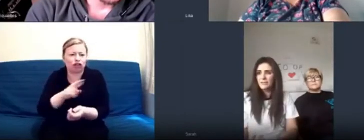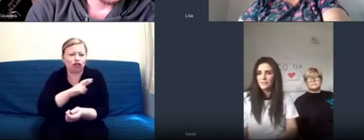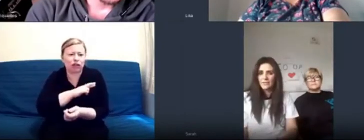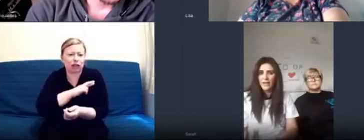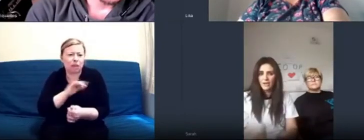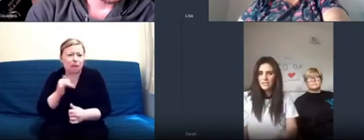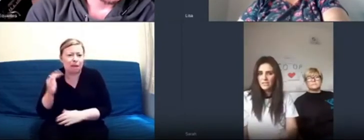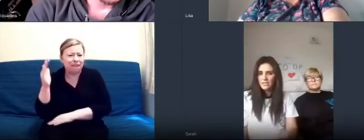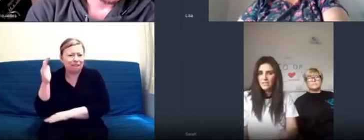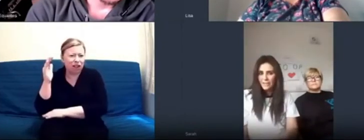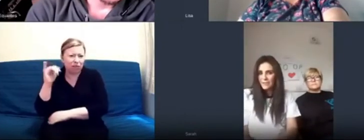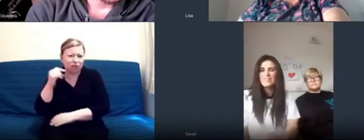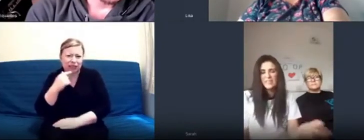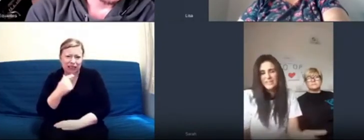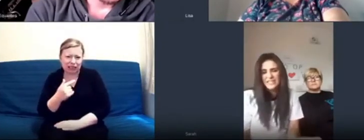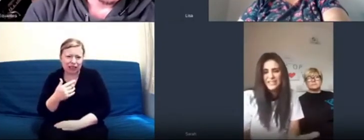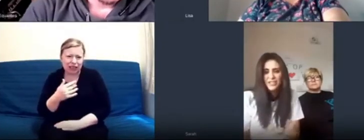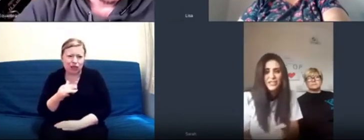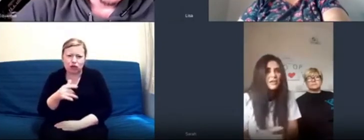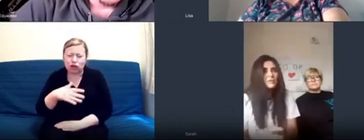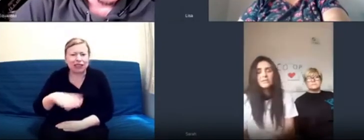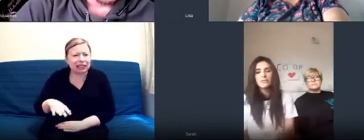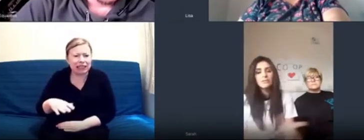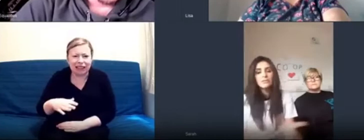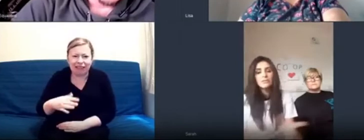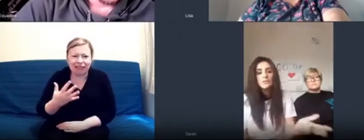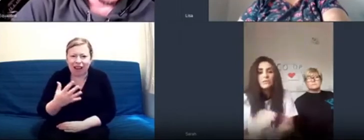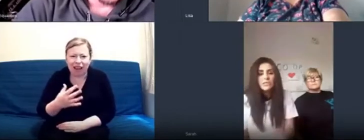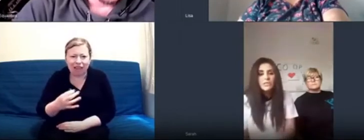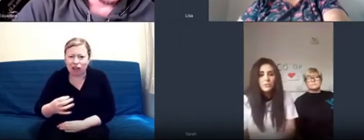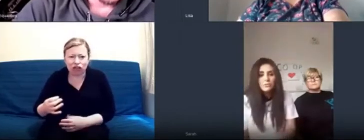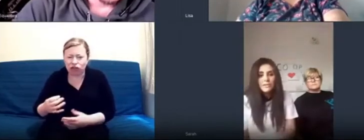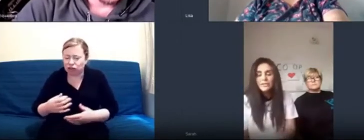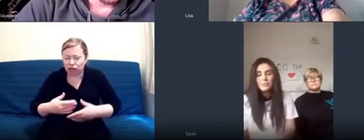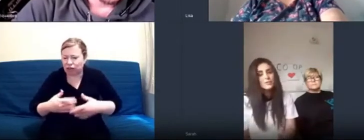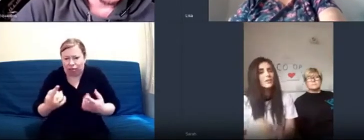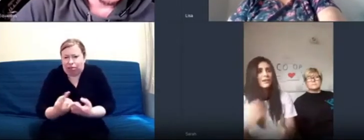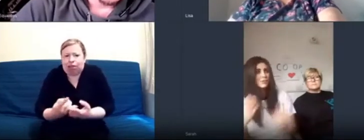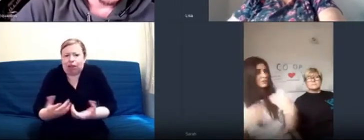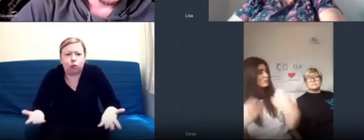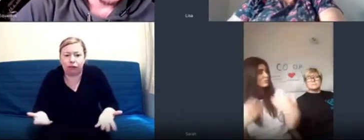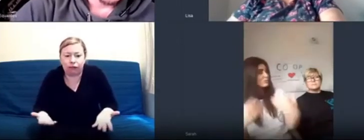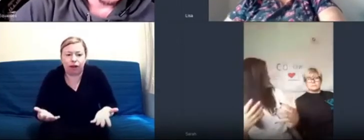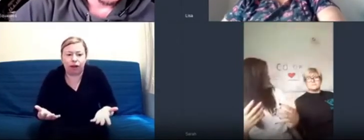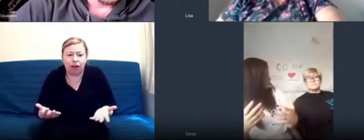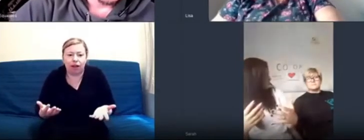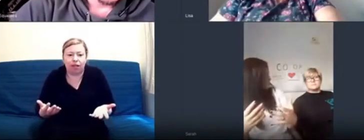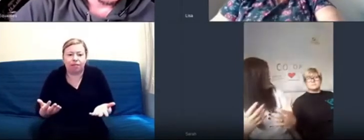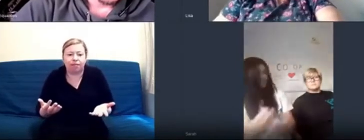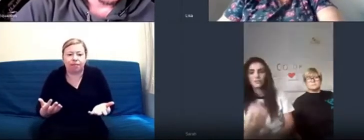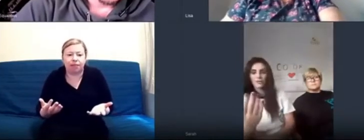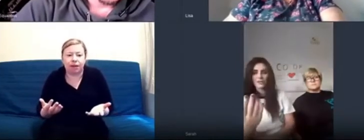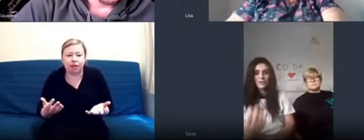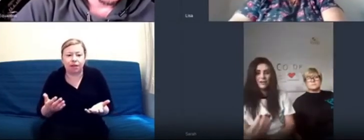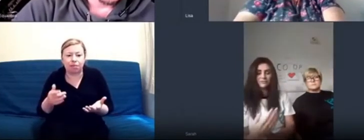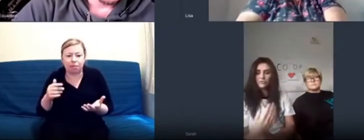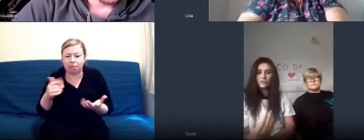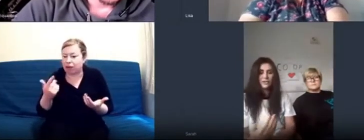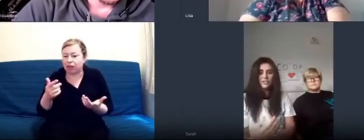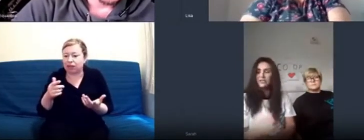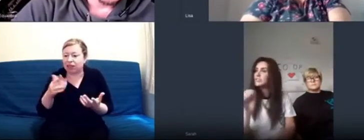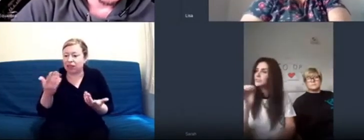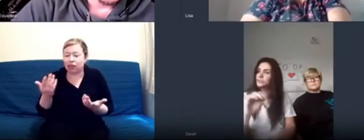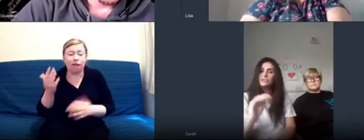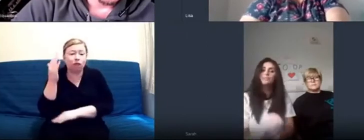they needing like 500 nabums? That's an exaggeration. But it's like, well, you don't need to know, right? So, and now we just know that if it's on there,